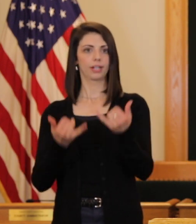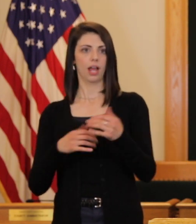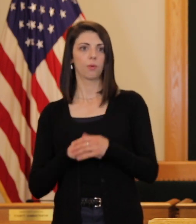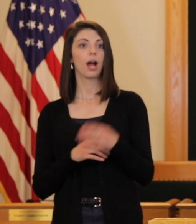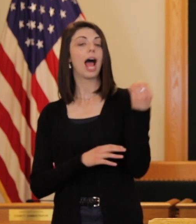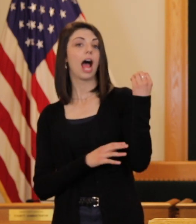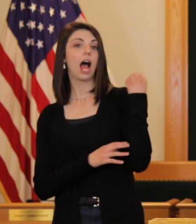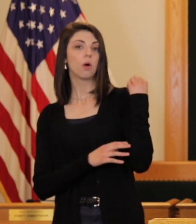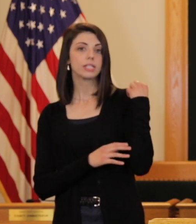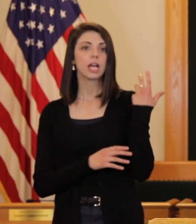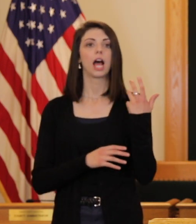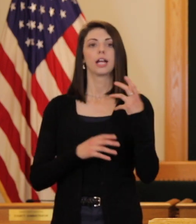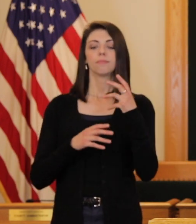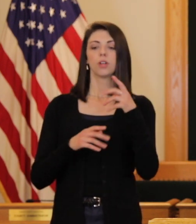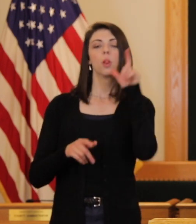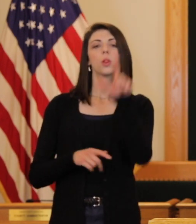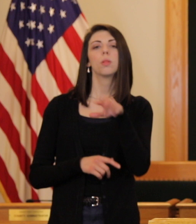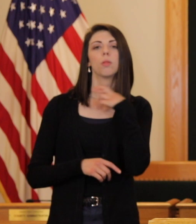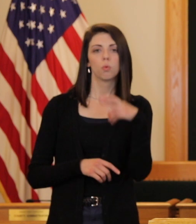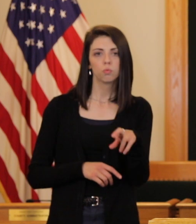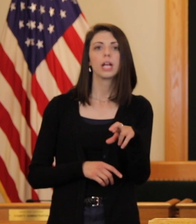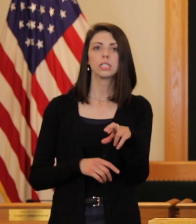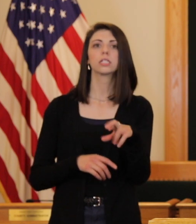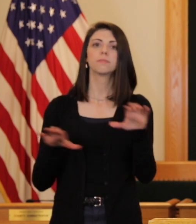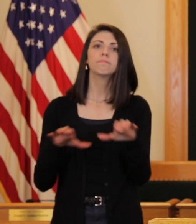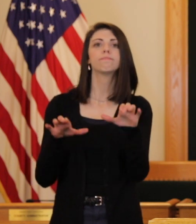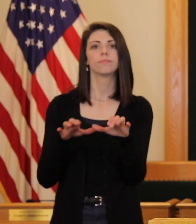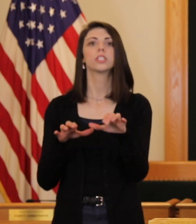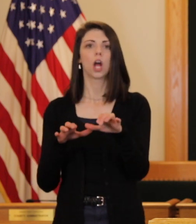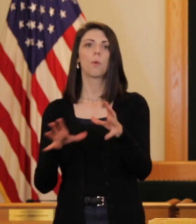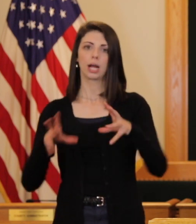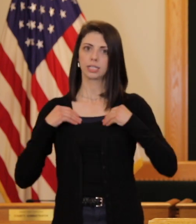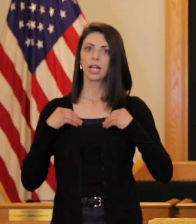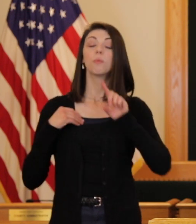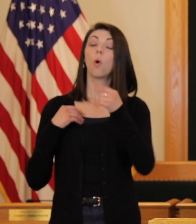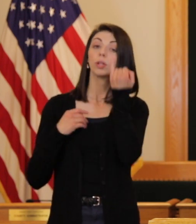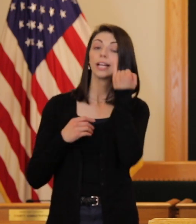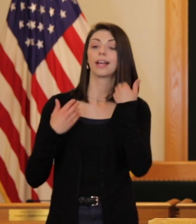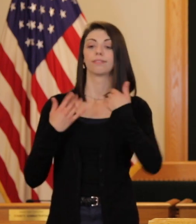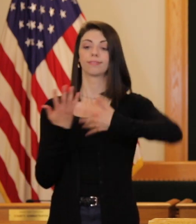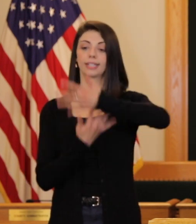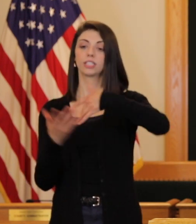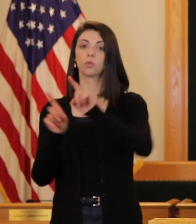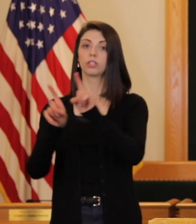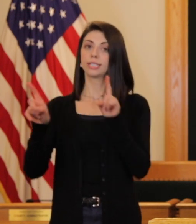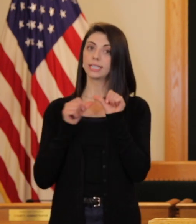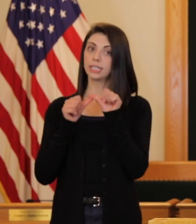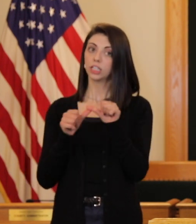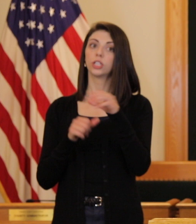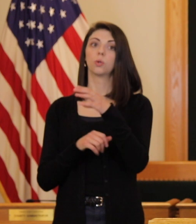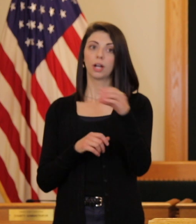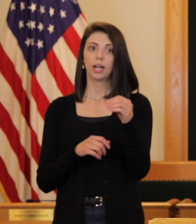recreational activities are permitted so long as social distancing and cleaning and disinfecting measures are in place. This includes